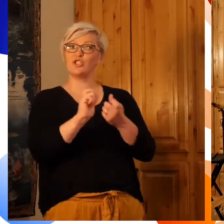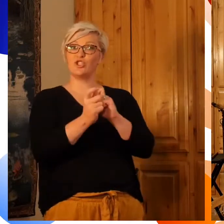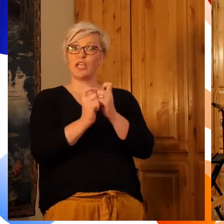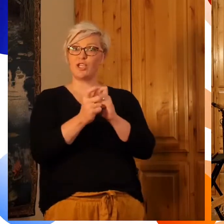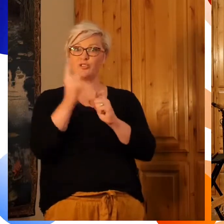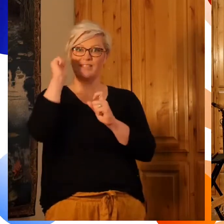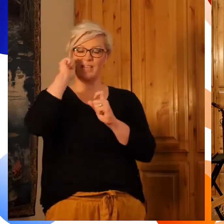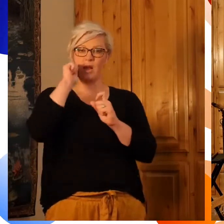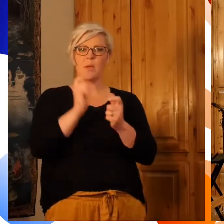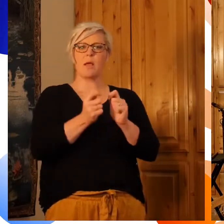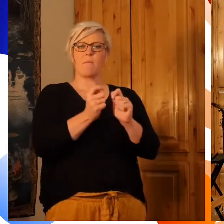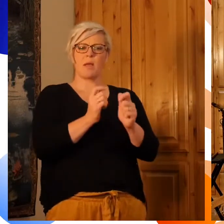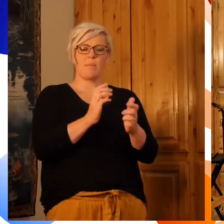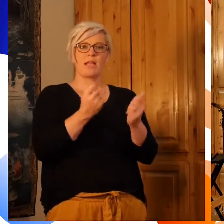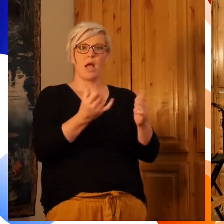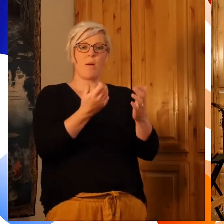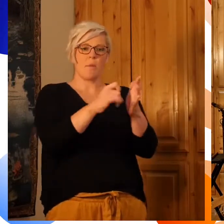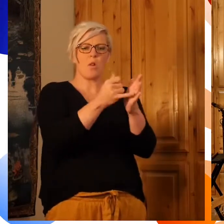and some rim shuts.